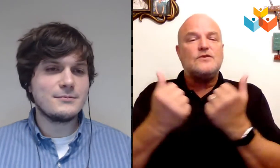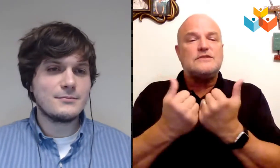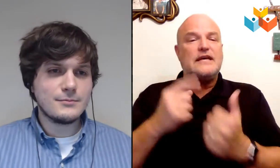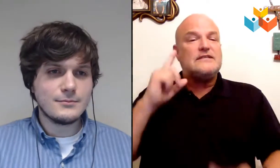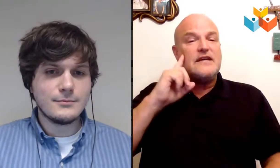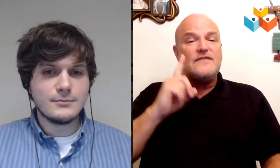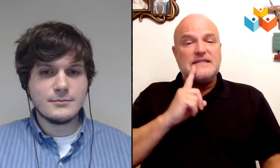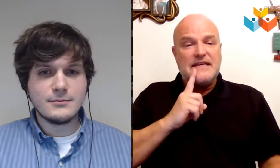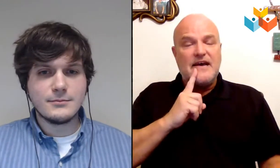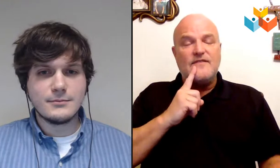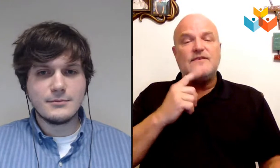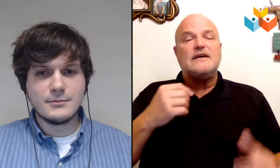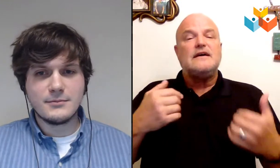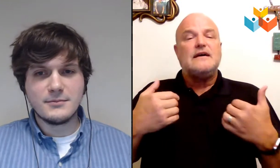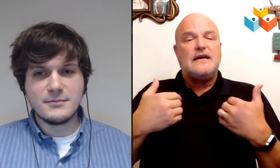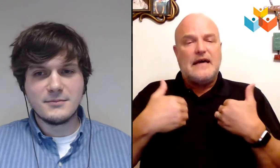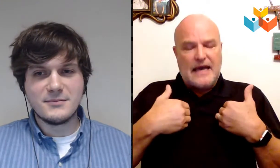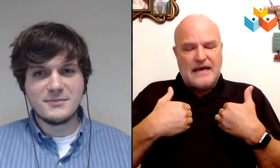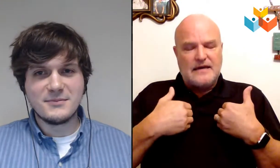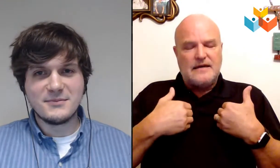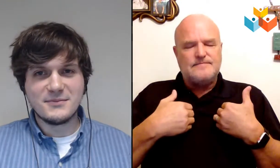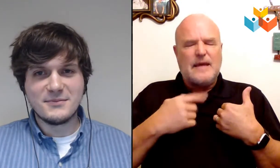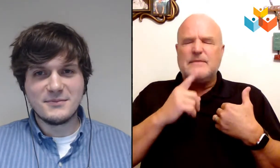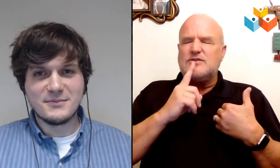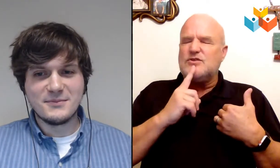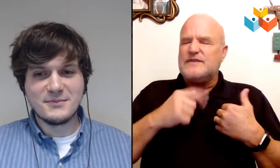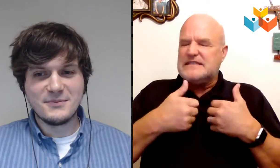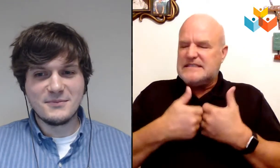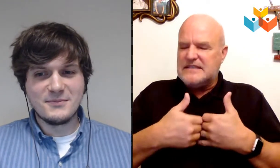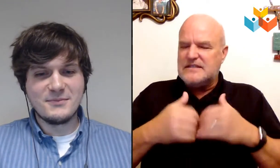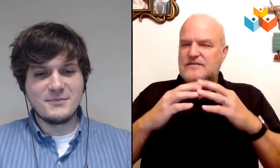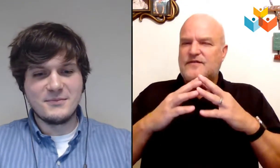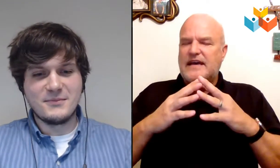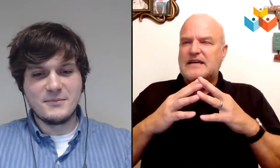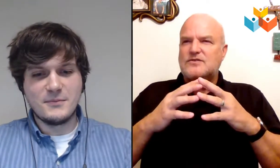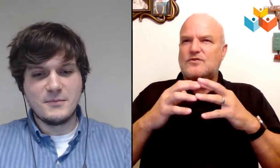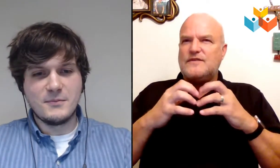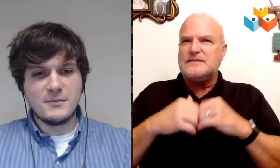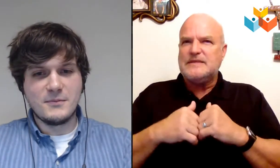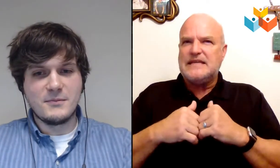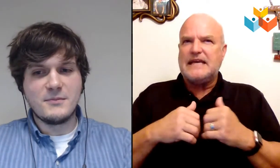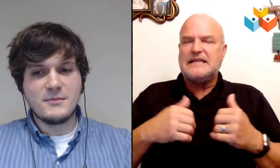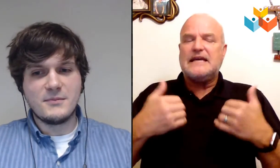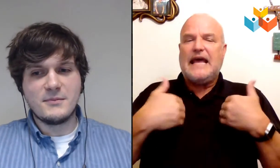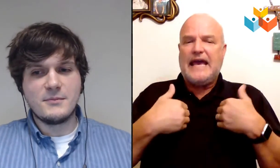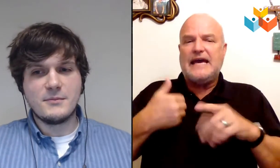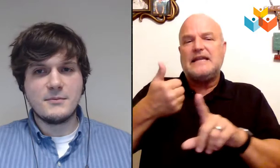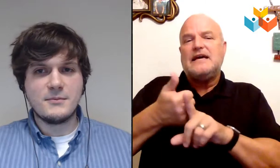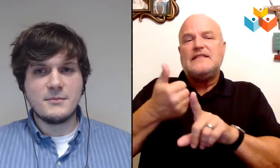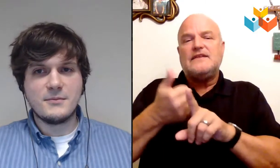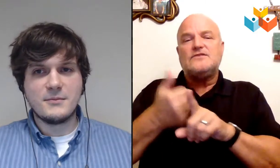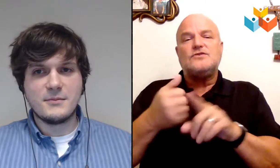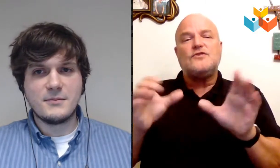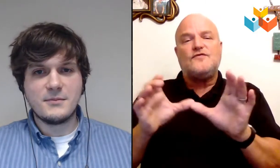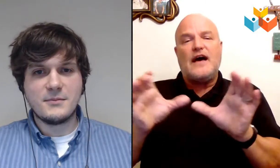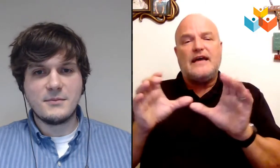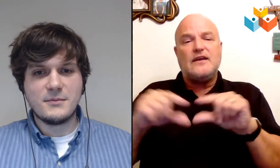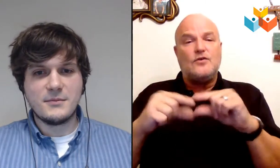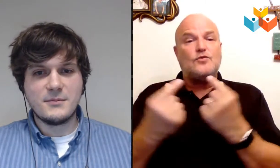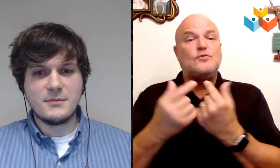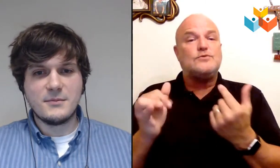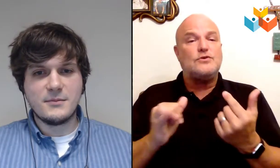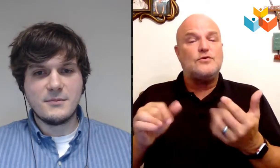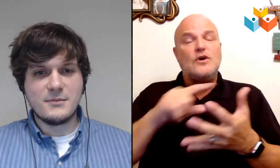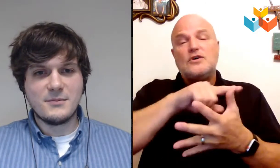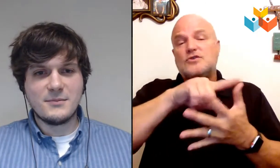National Association of the Deaf, I'm not sure if it's still in effect or if it's been taken down, had their